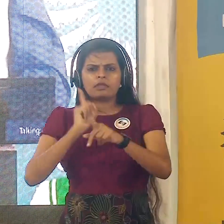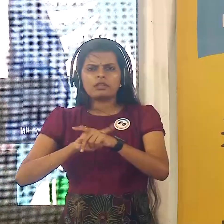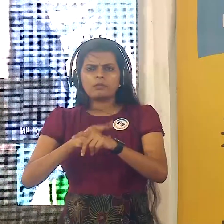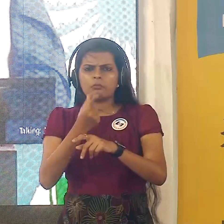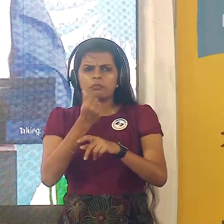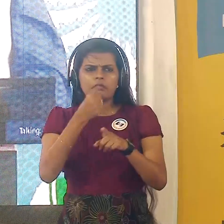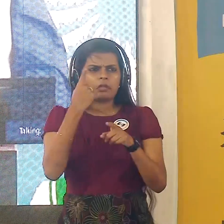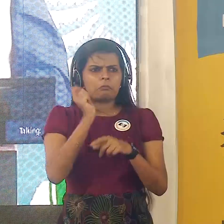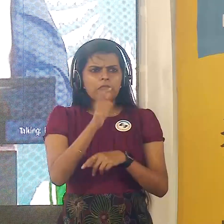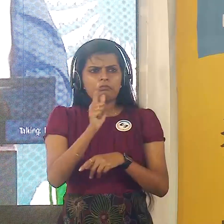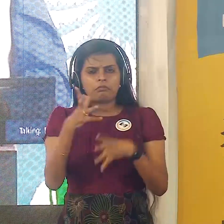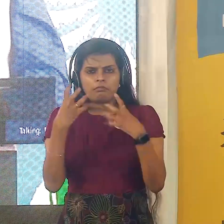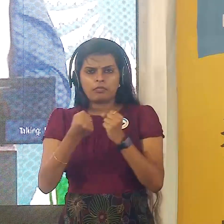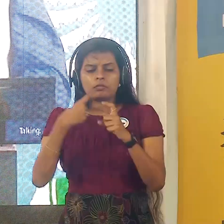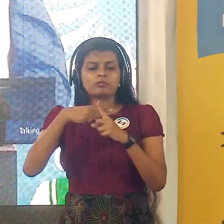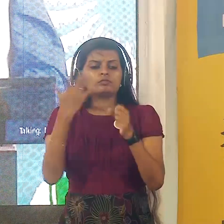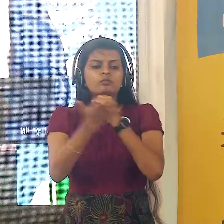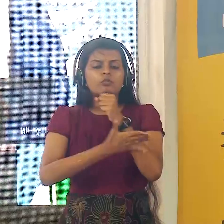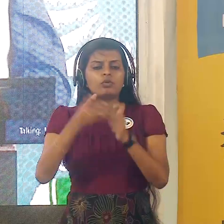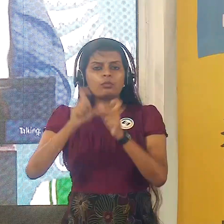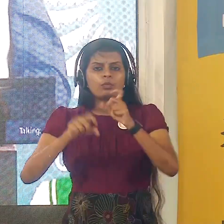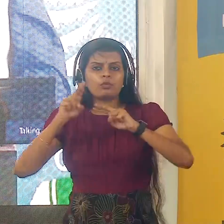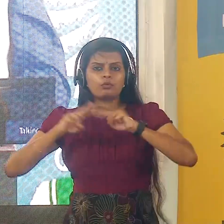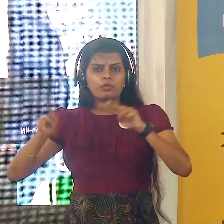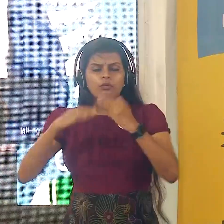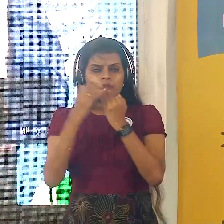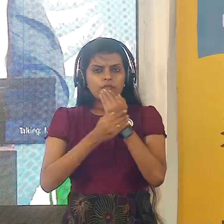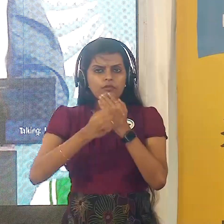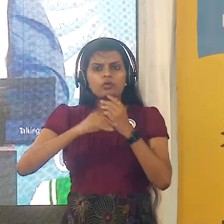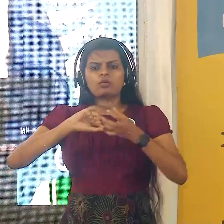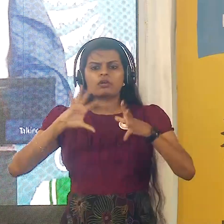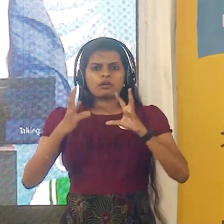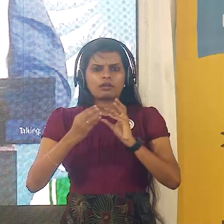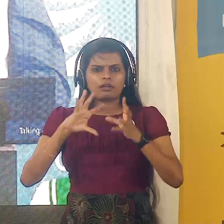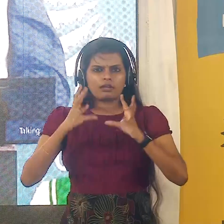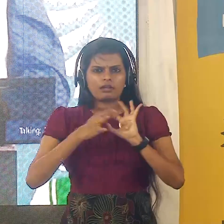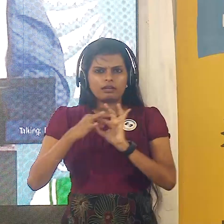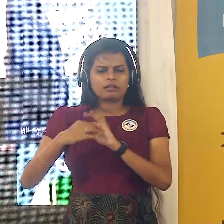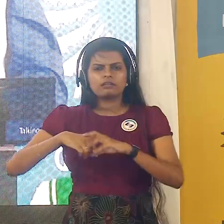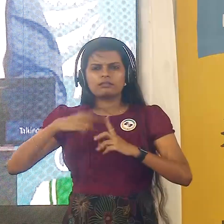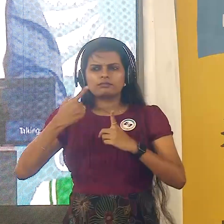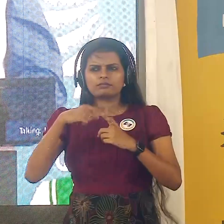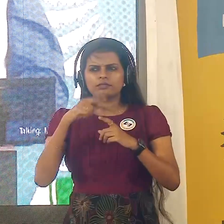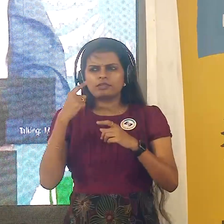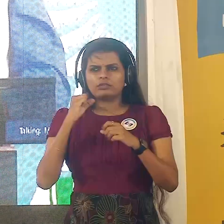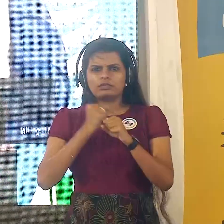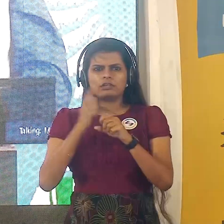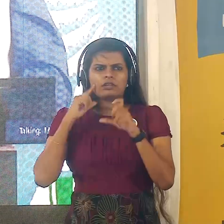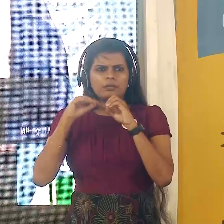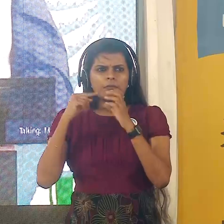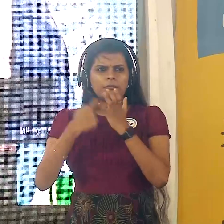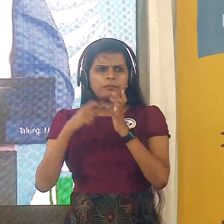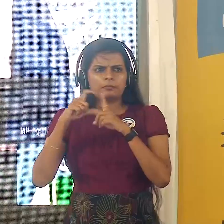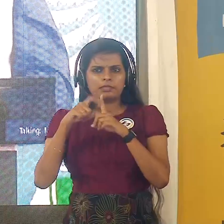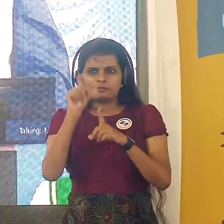paddy to farmers, although state is acclaimed as a welfare-oriented state? Gilbert Sebastian. I would